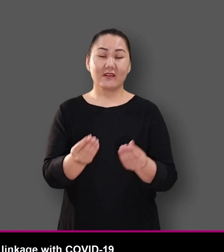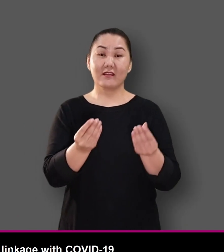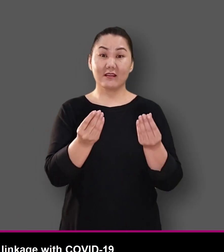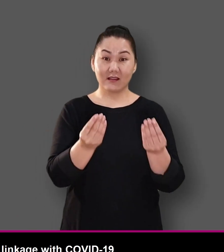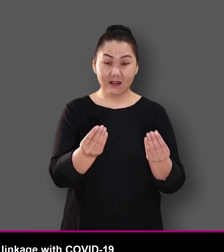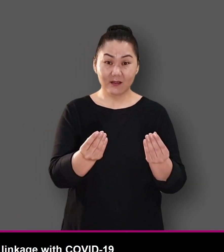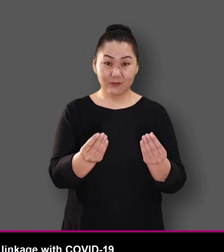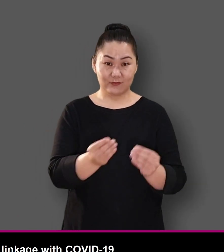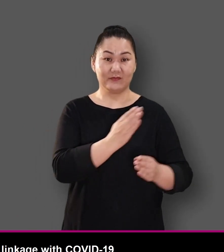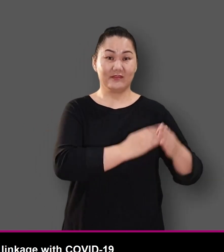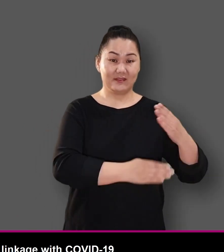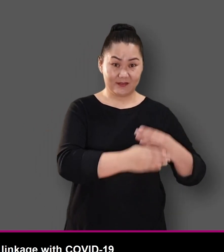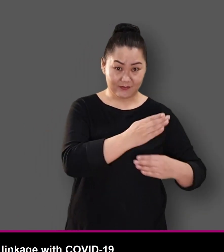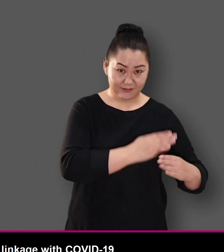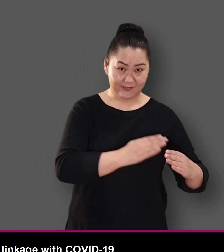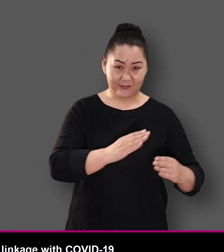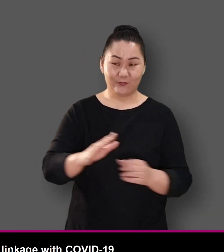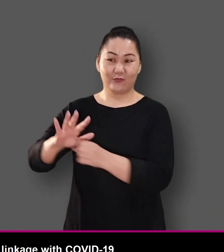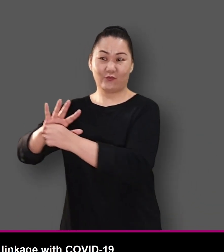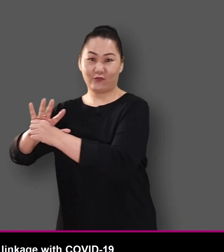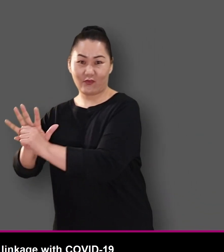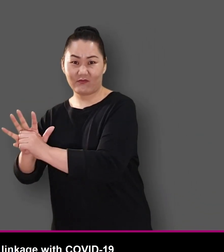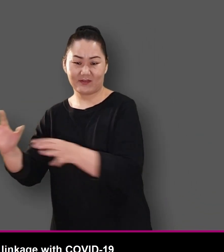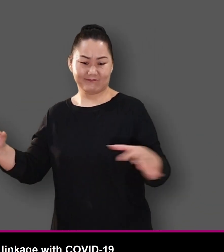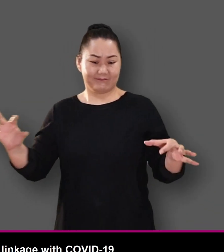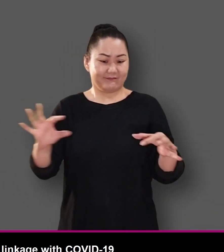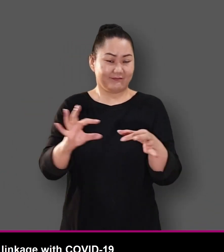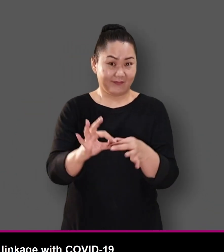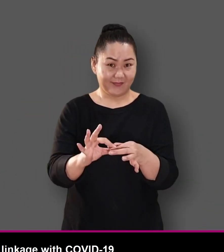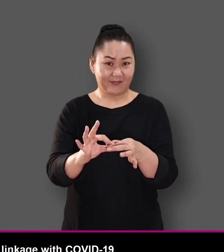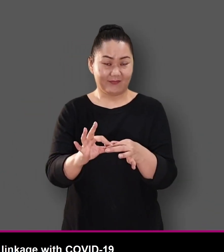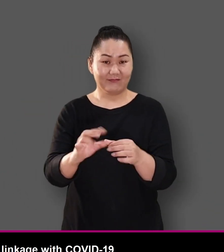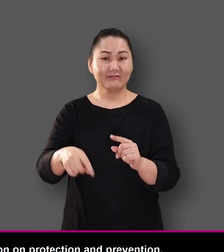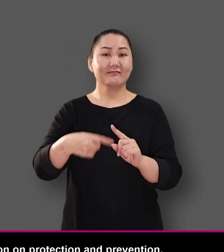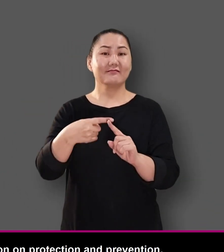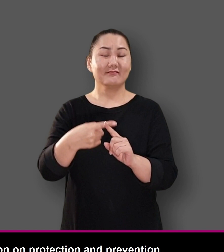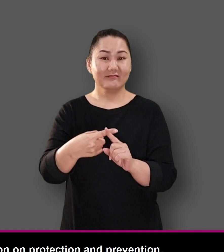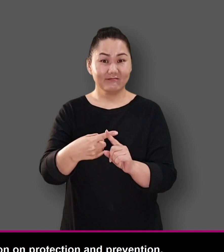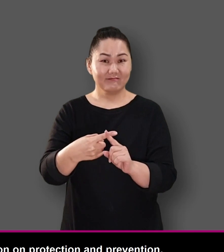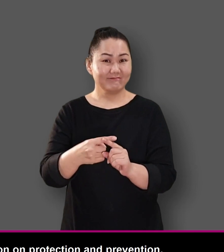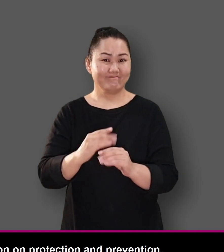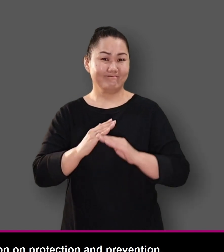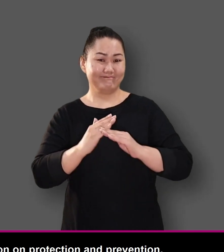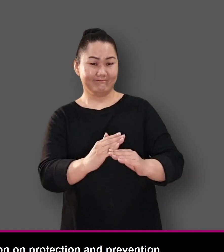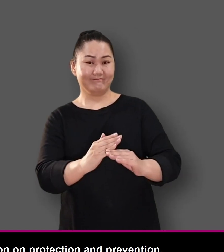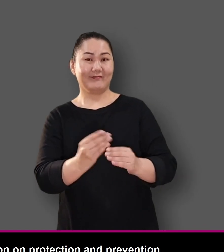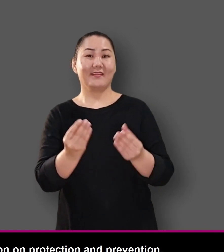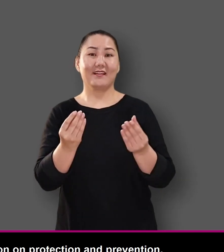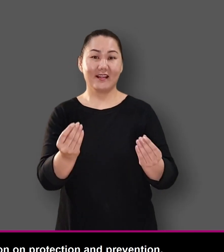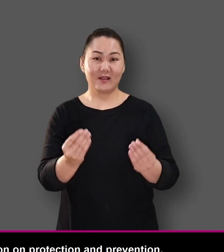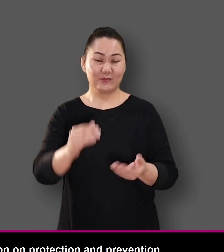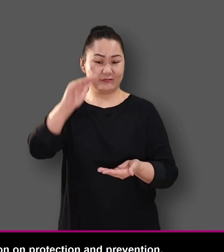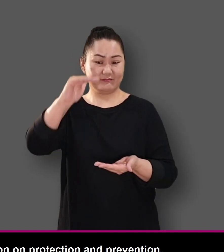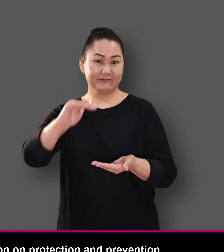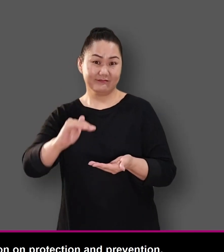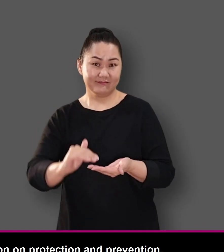on disability and linkage with COVID-19, along with basic information on protection and